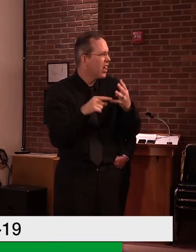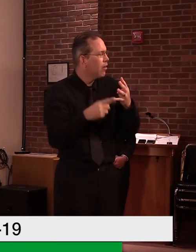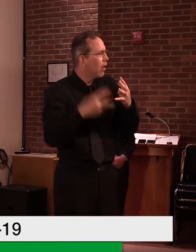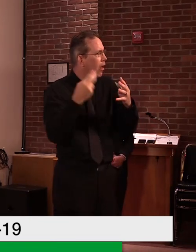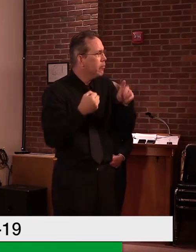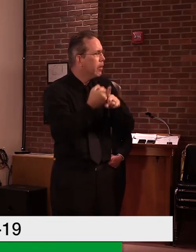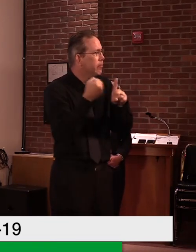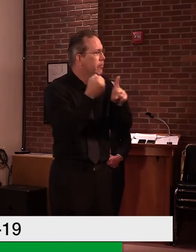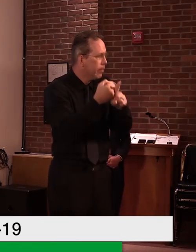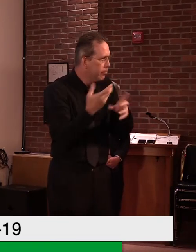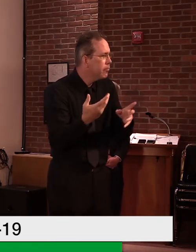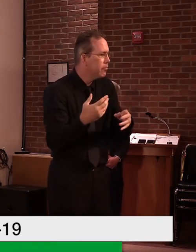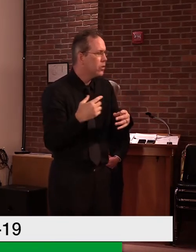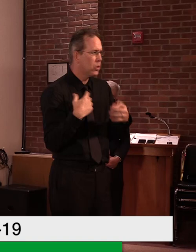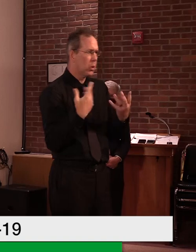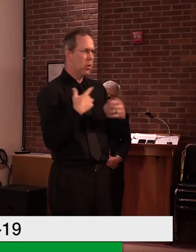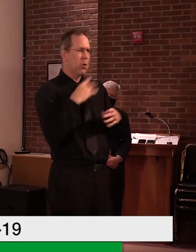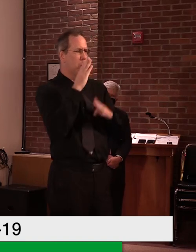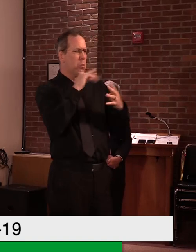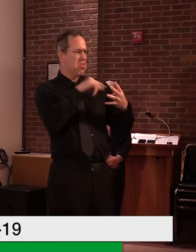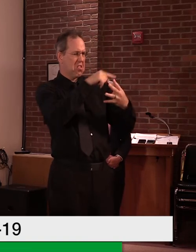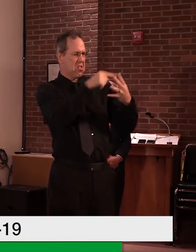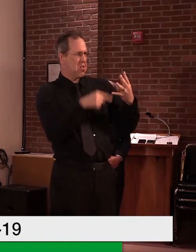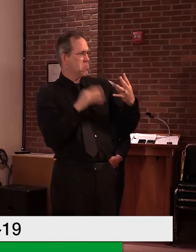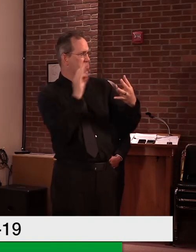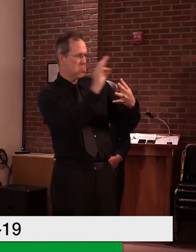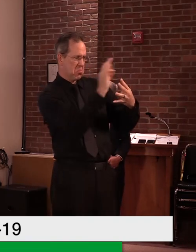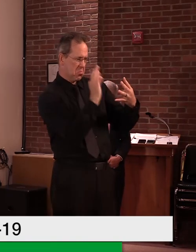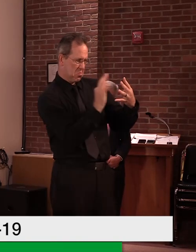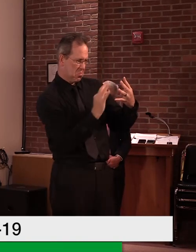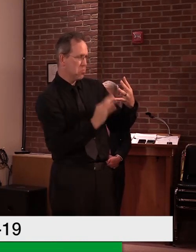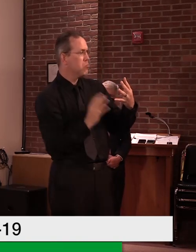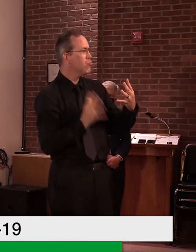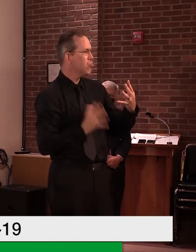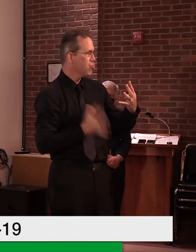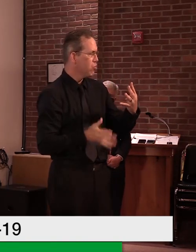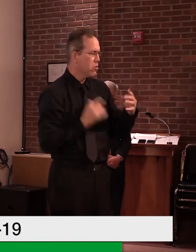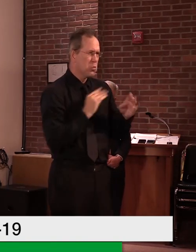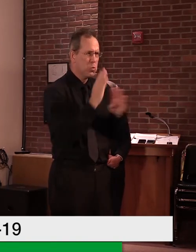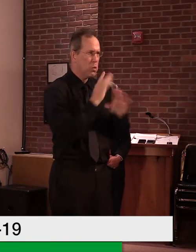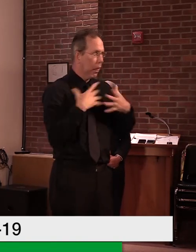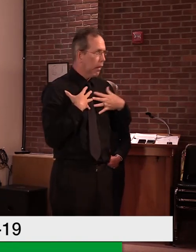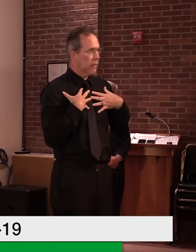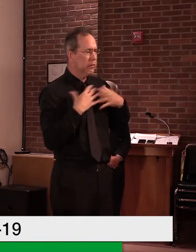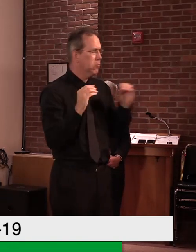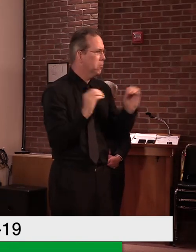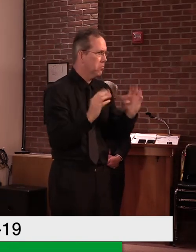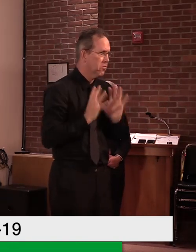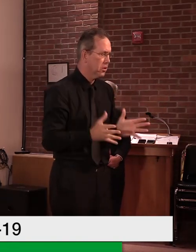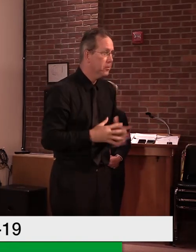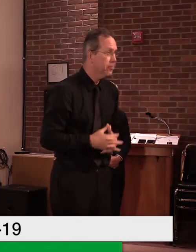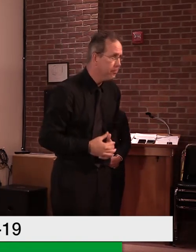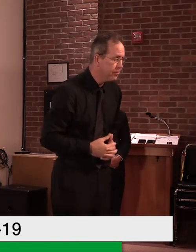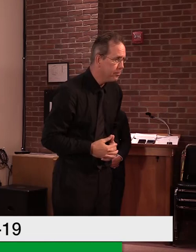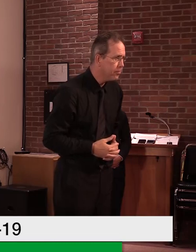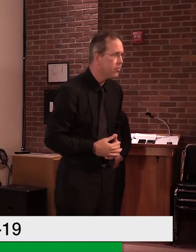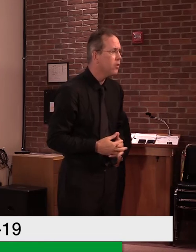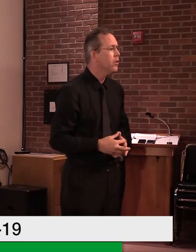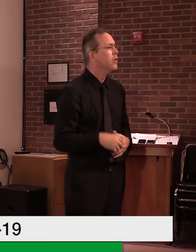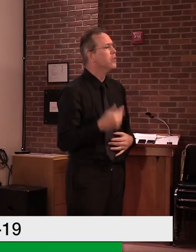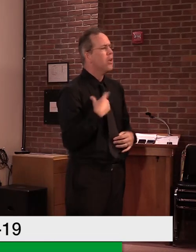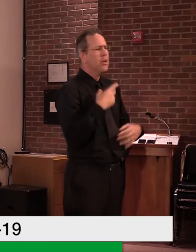well, this metric does not give us pause for concern at this time. And we should point out that no one is in the ICU